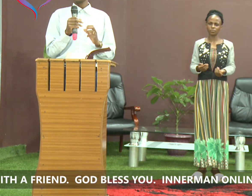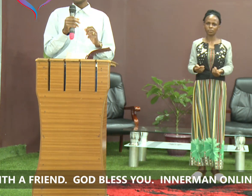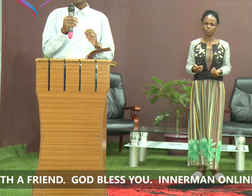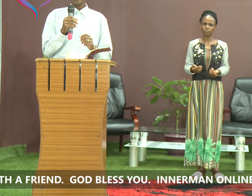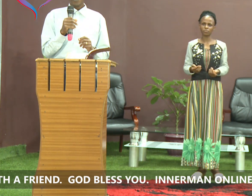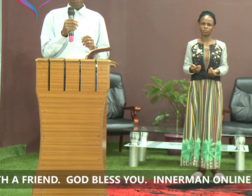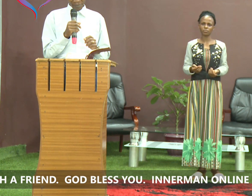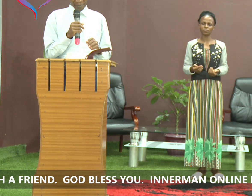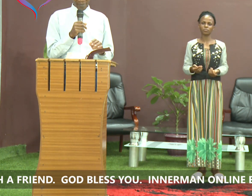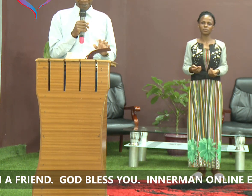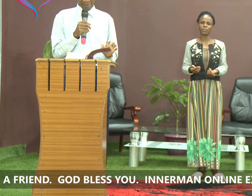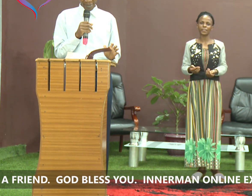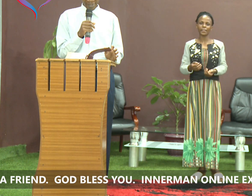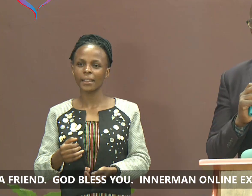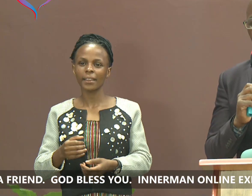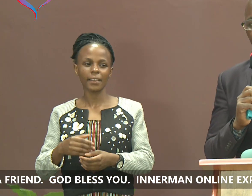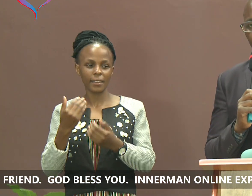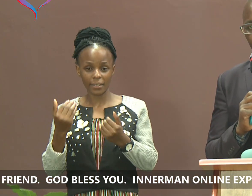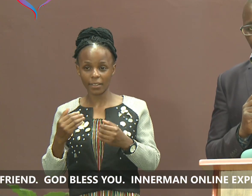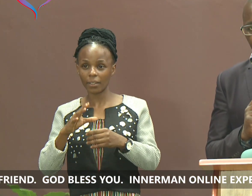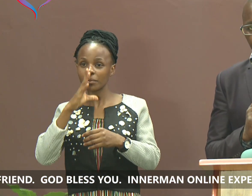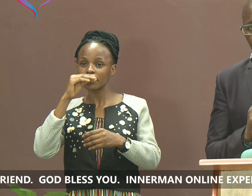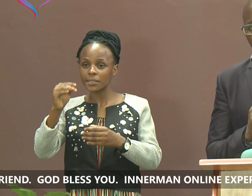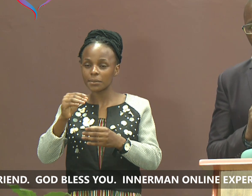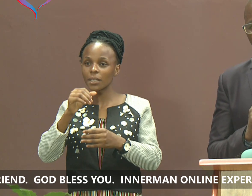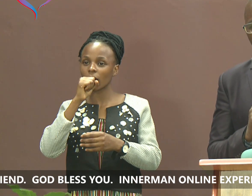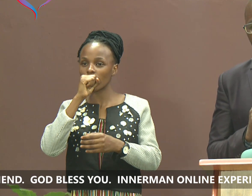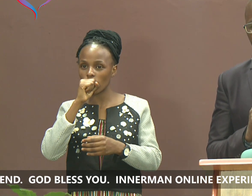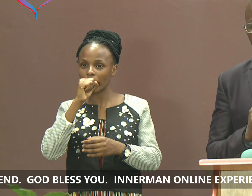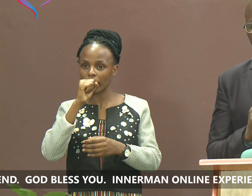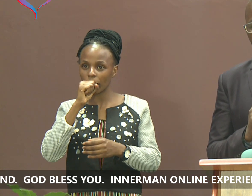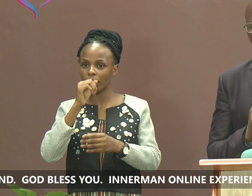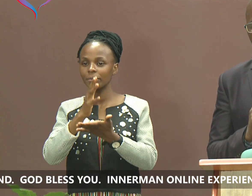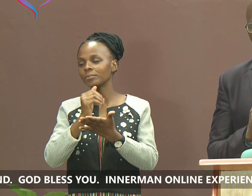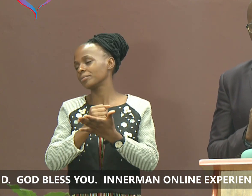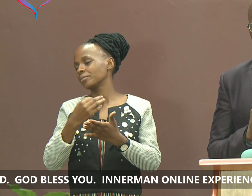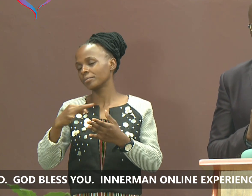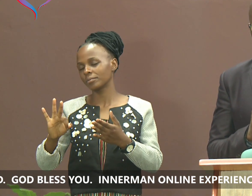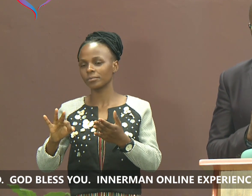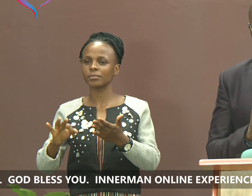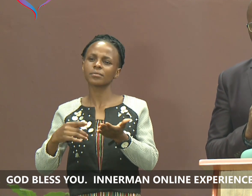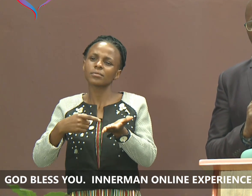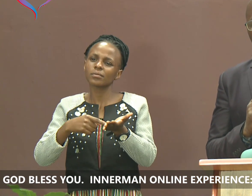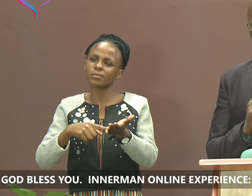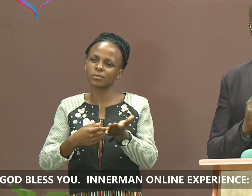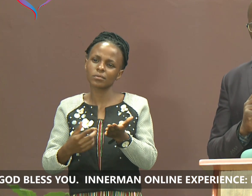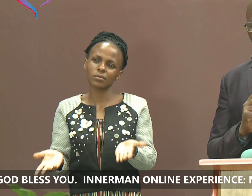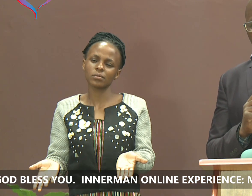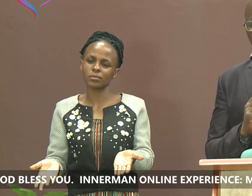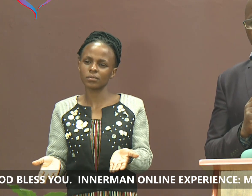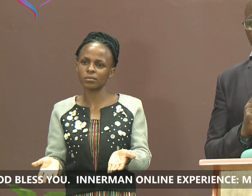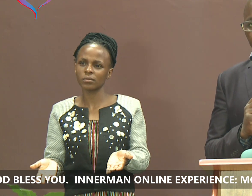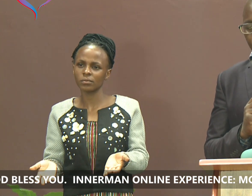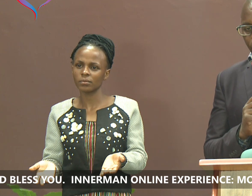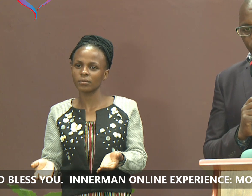wali. This microphone is an invention and it's technology. Kana kazindalo kwe twogerera nako kuyiya kwa